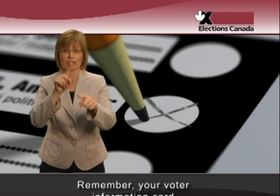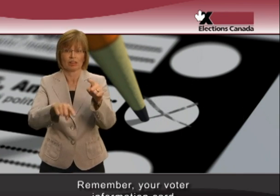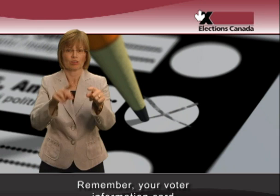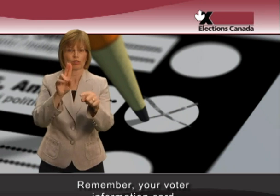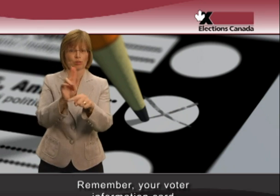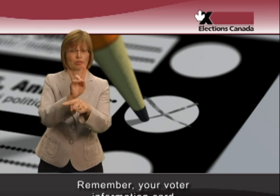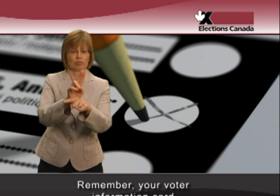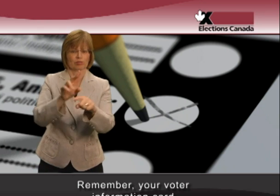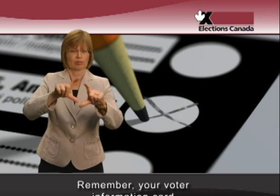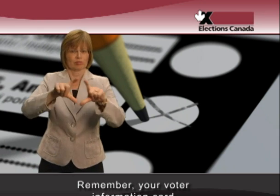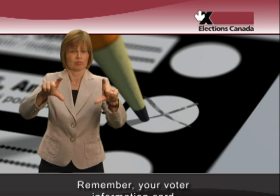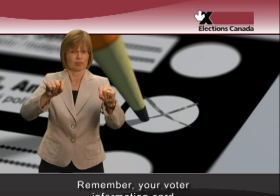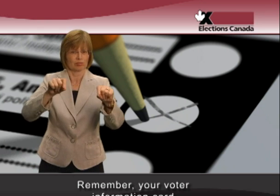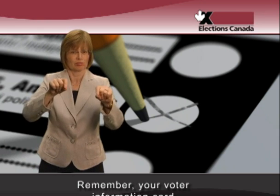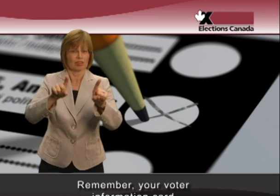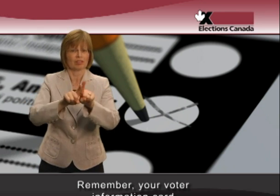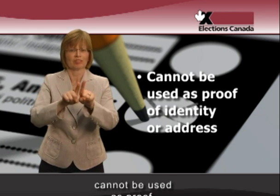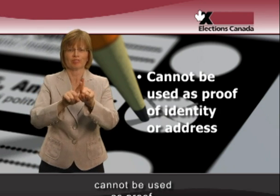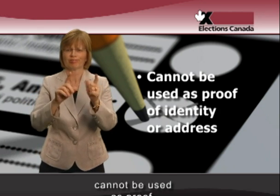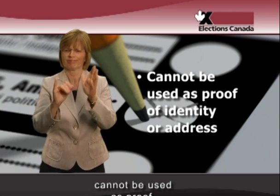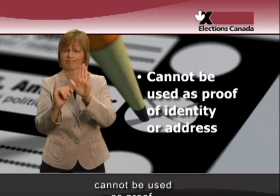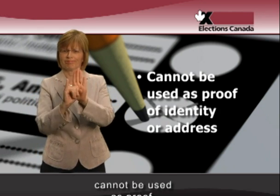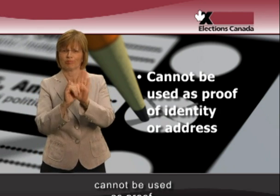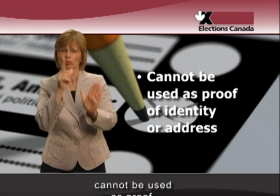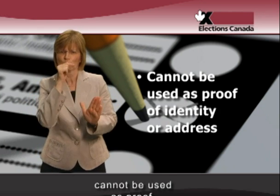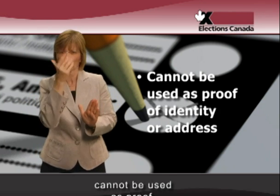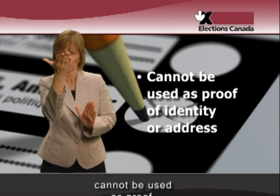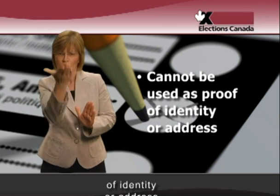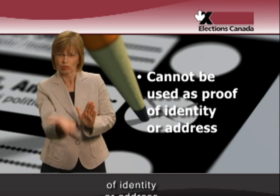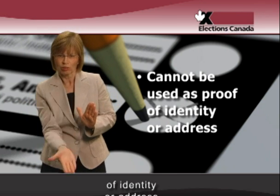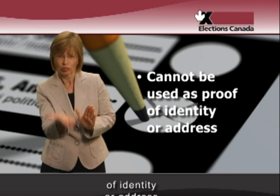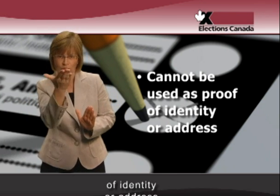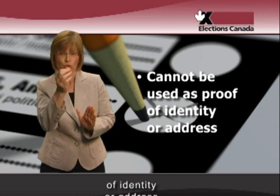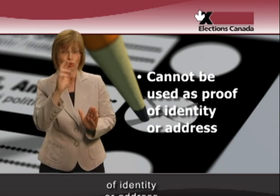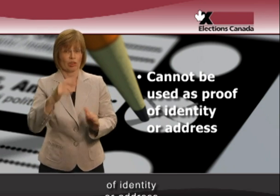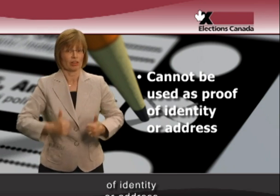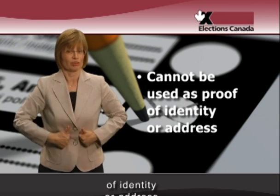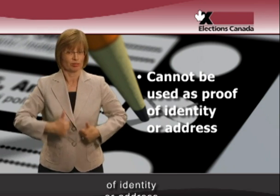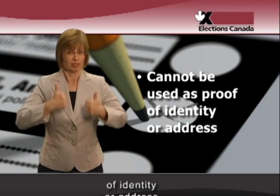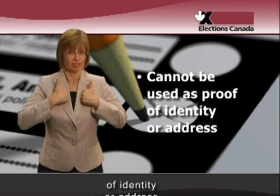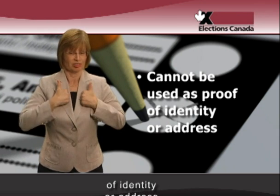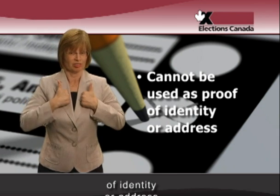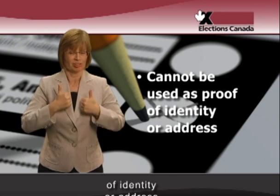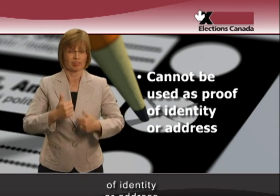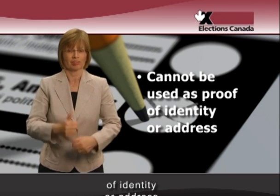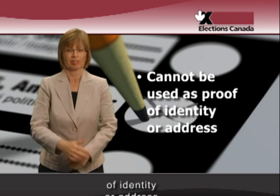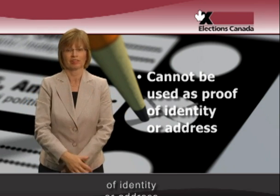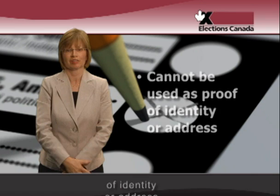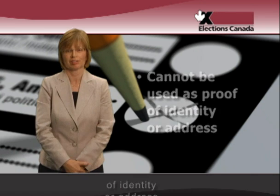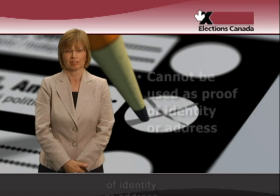Remember, your voter information card cannot be used as proof of identity or address.